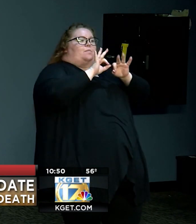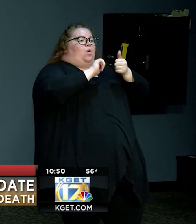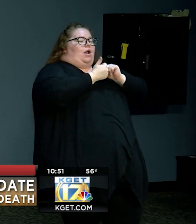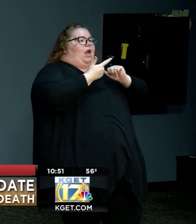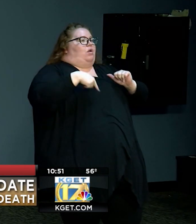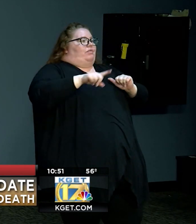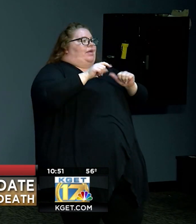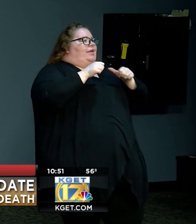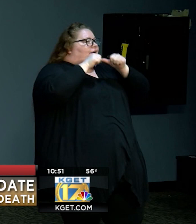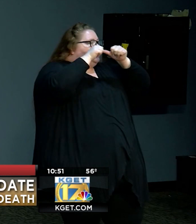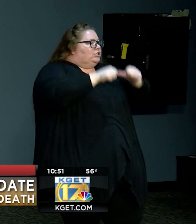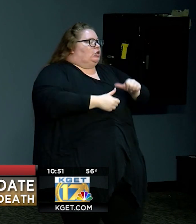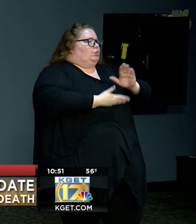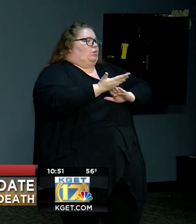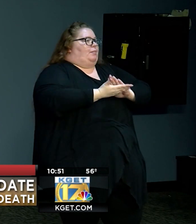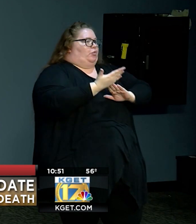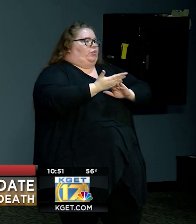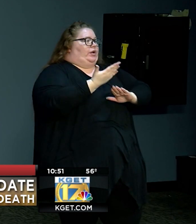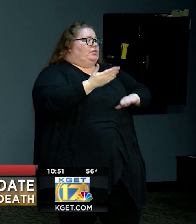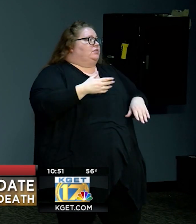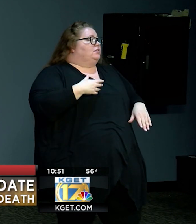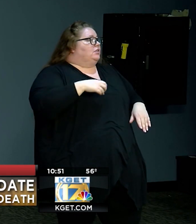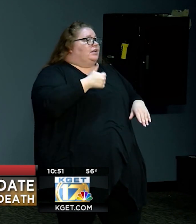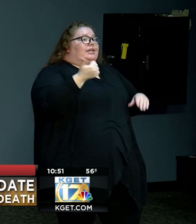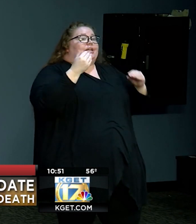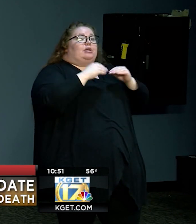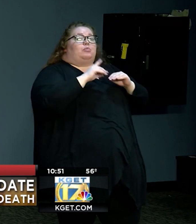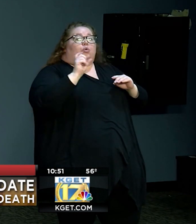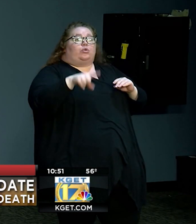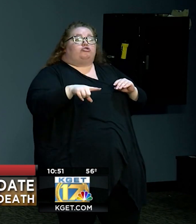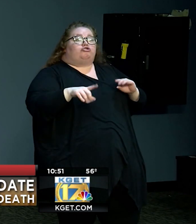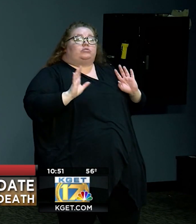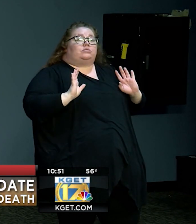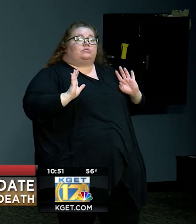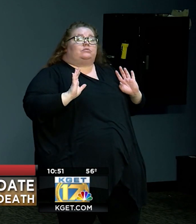operation. Any more questions? Just